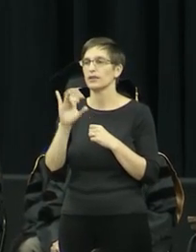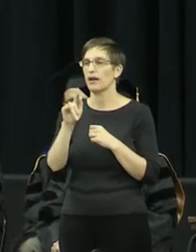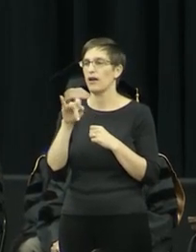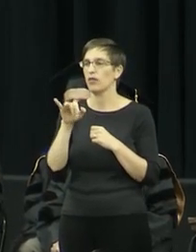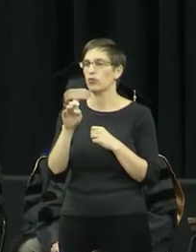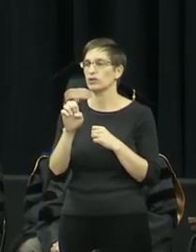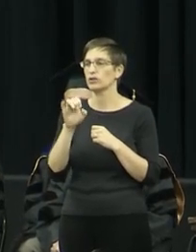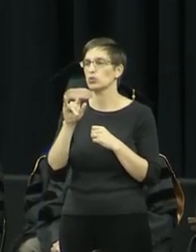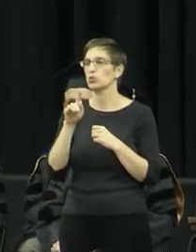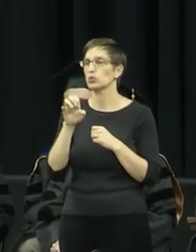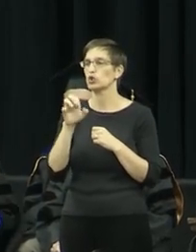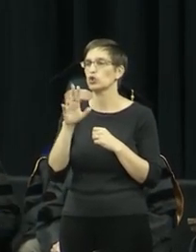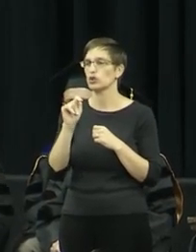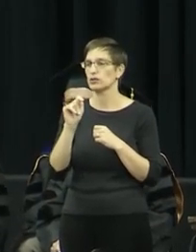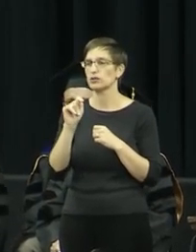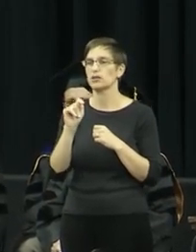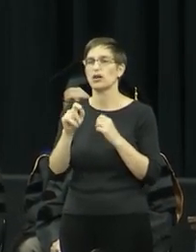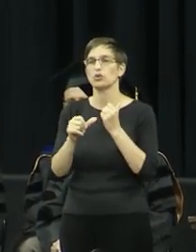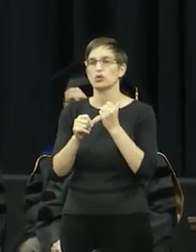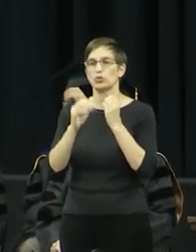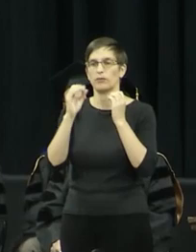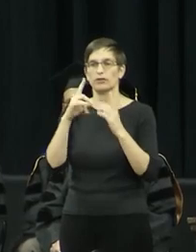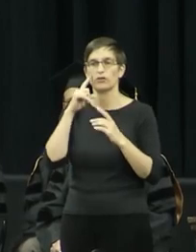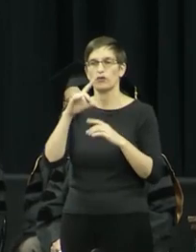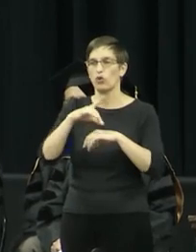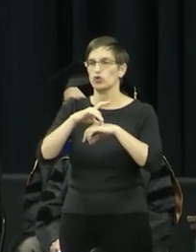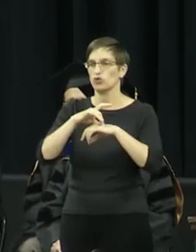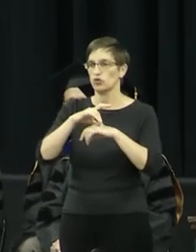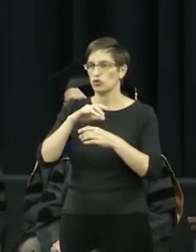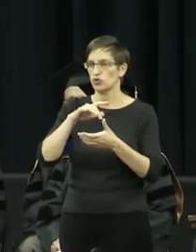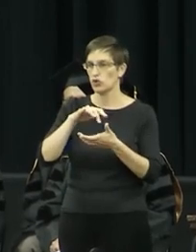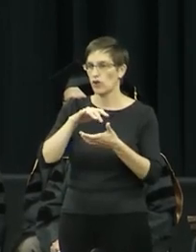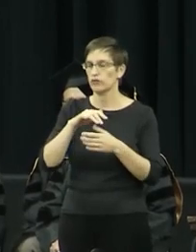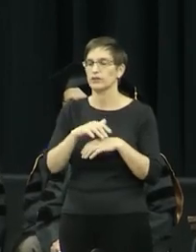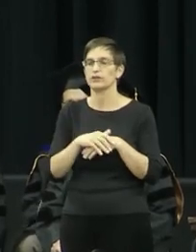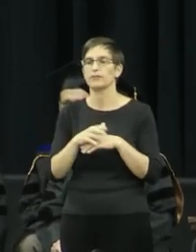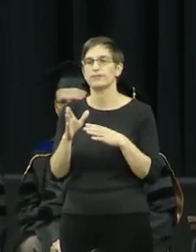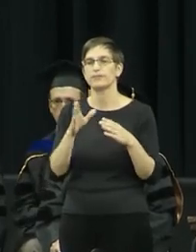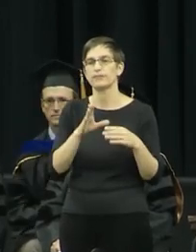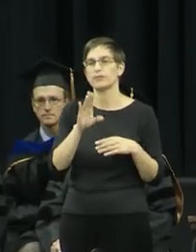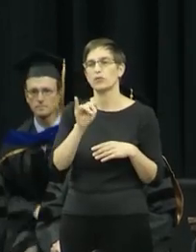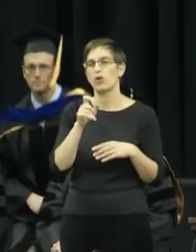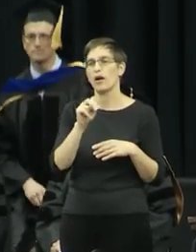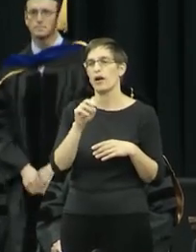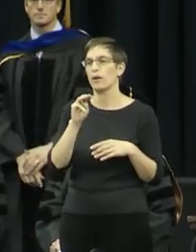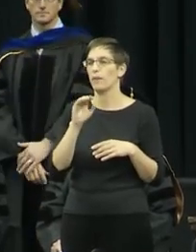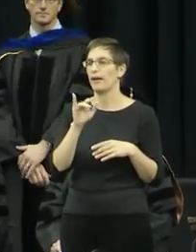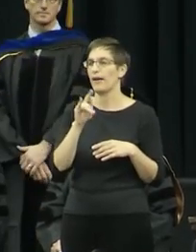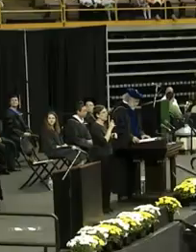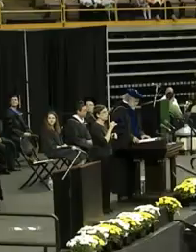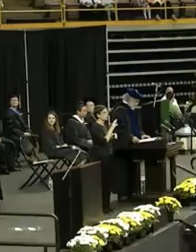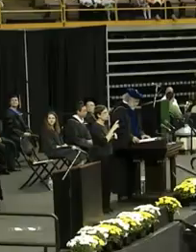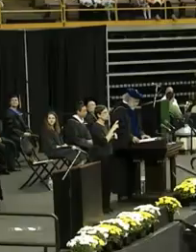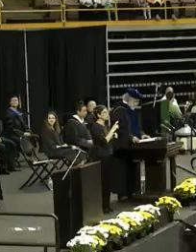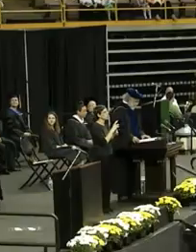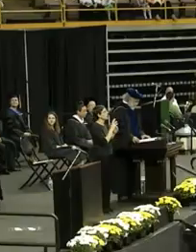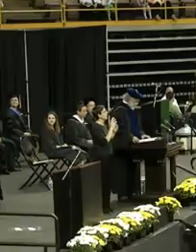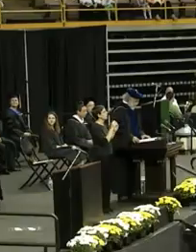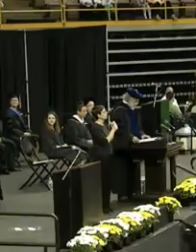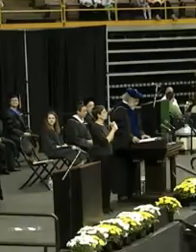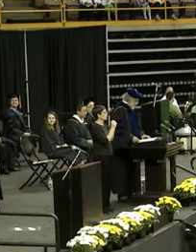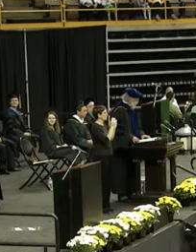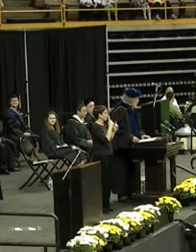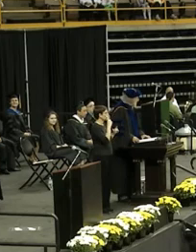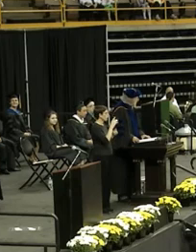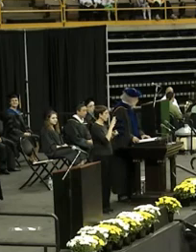Stewart, Associate Professor of Geography. Brian McAllister, Associate Professor of Biology.